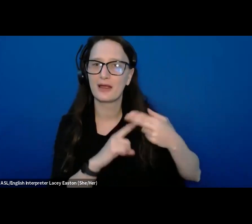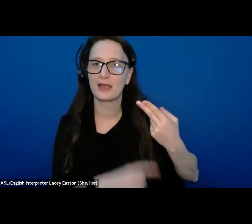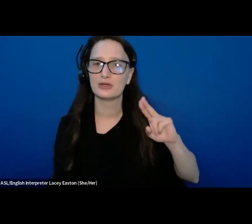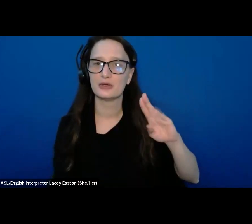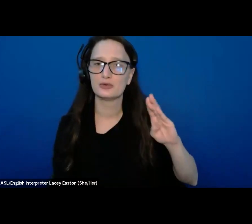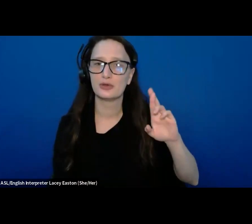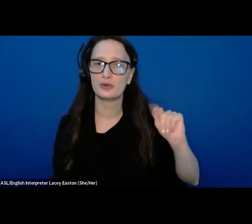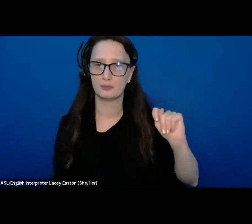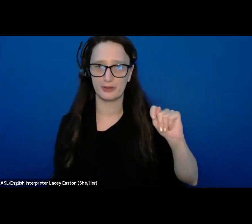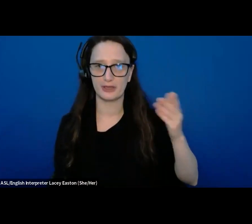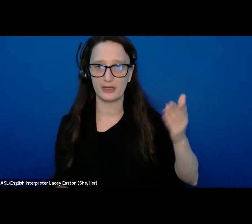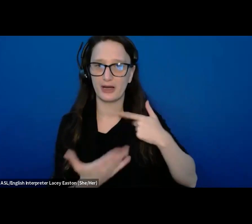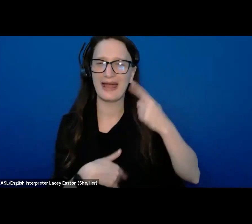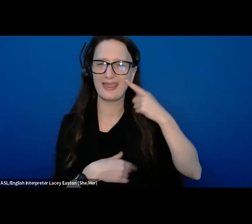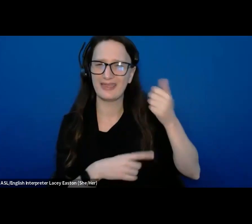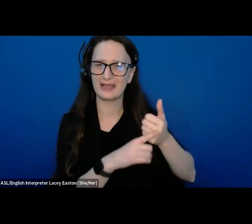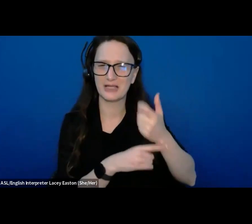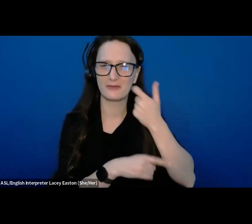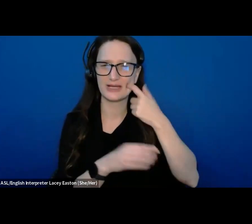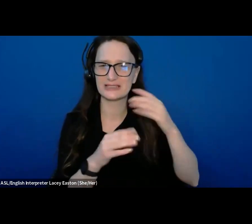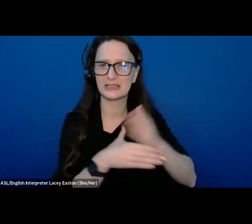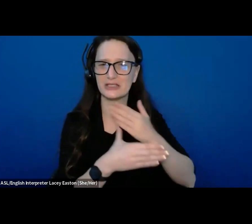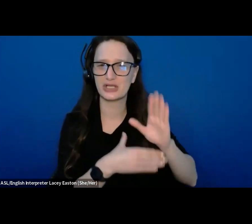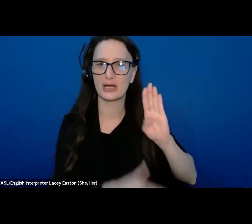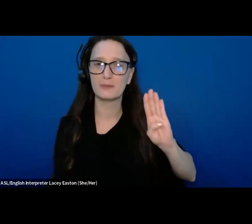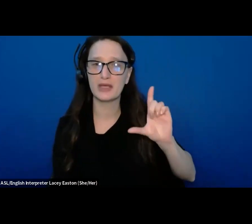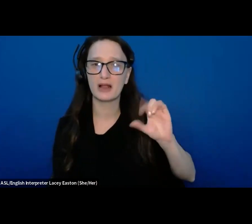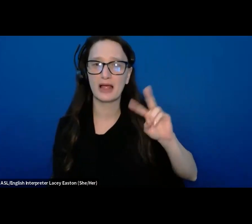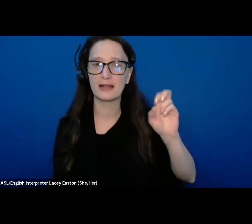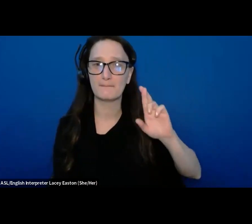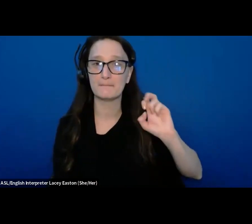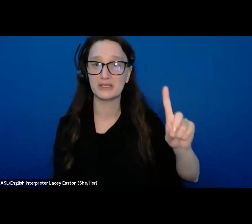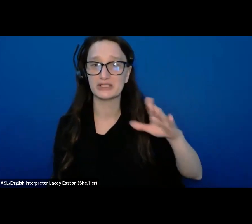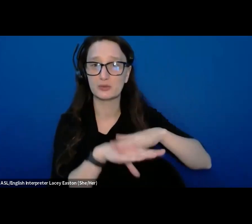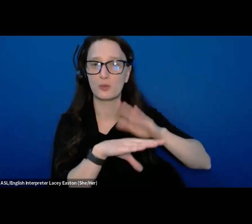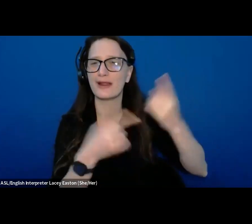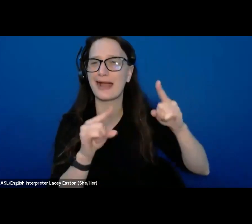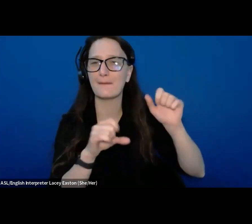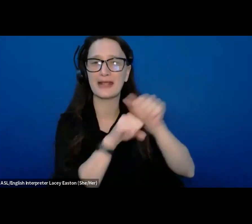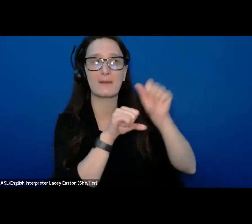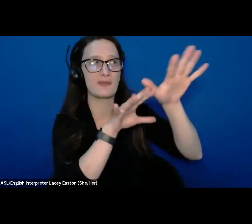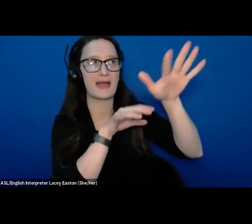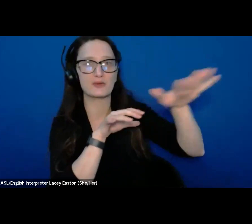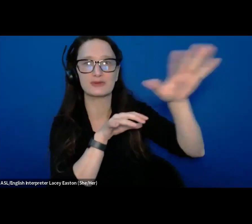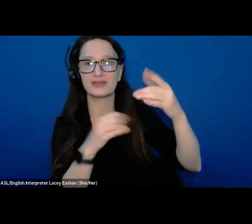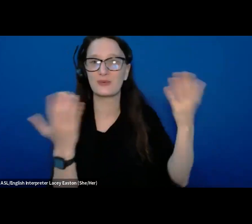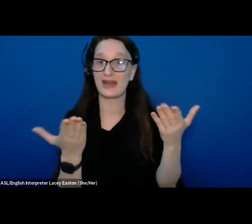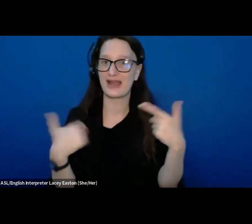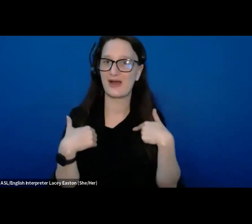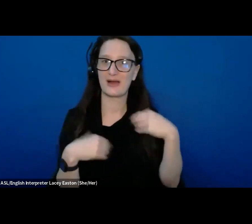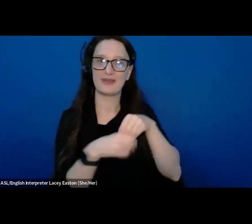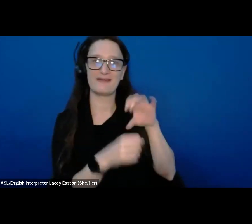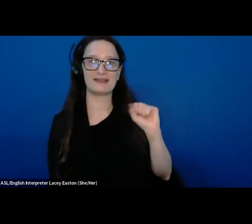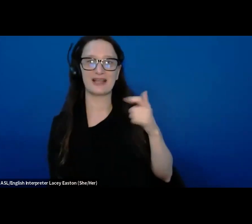think it's like a blizzard warning or something that's going on for up in the mountains. But I'm sitting here in Sacramento watching the storm roll